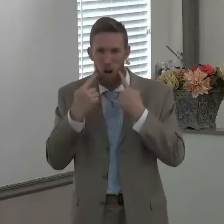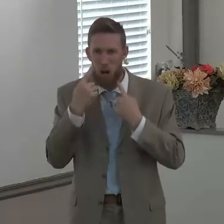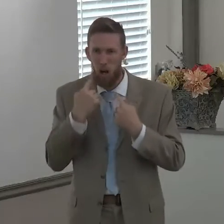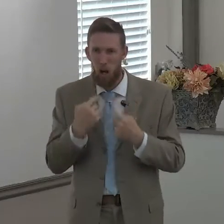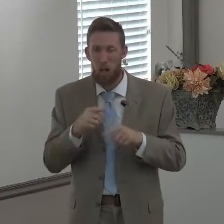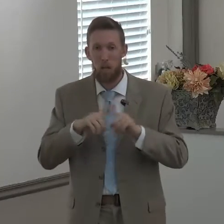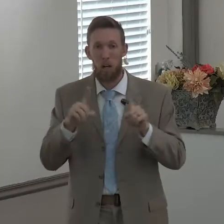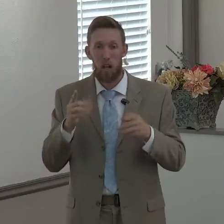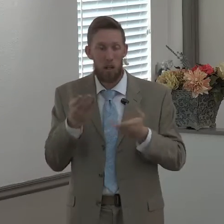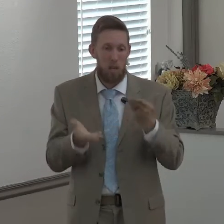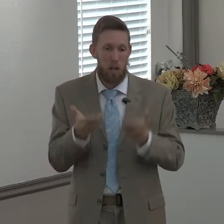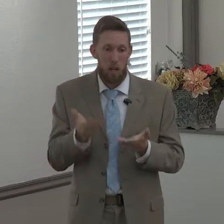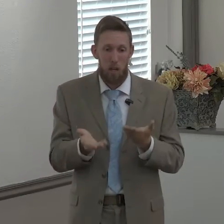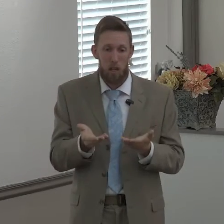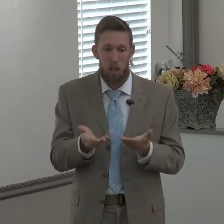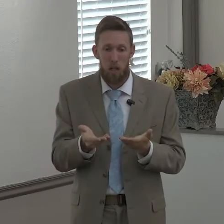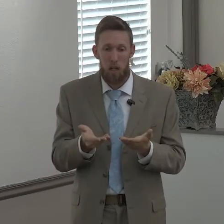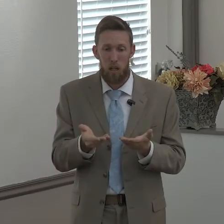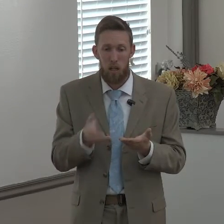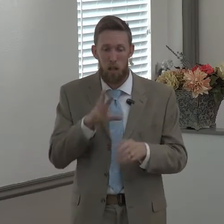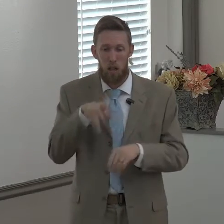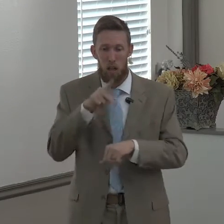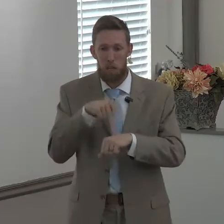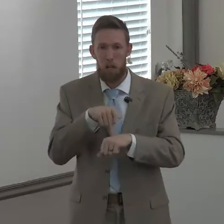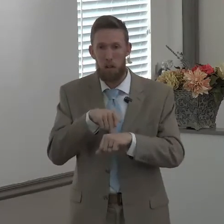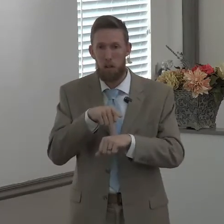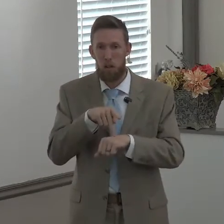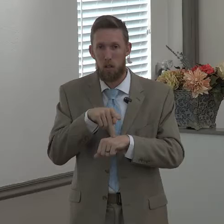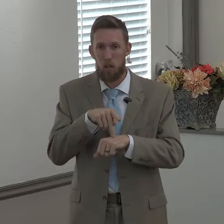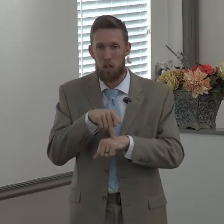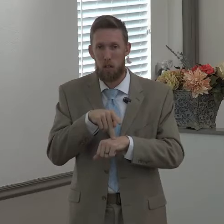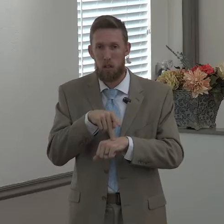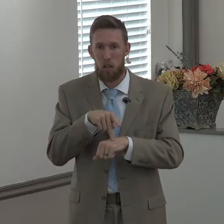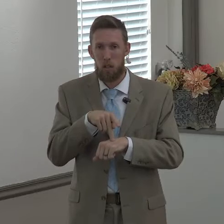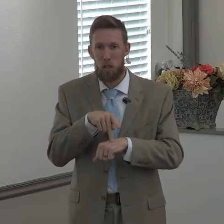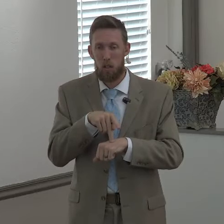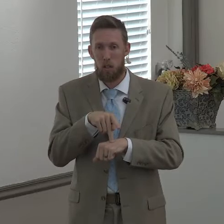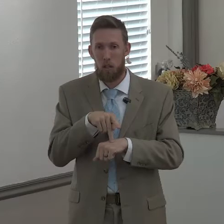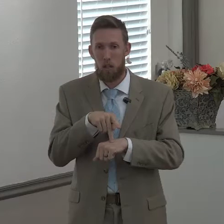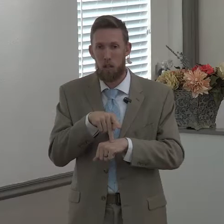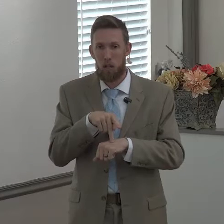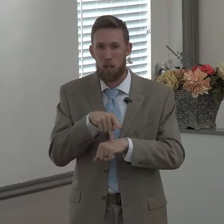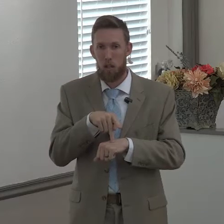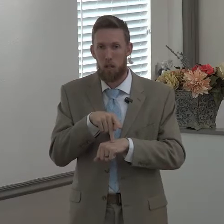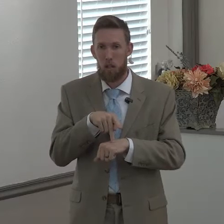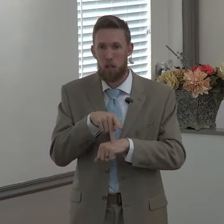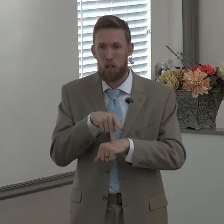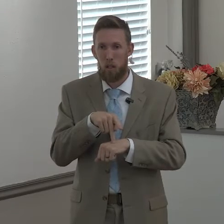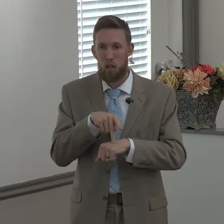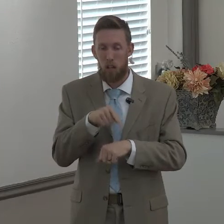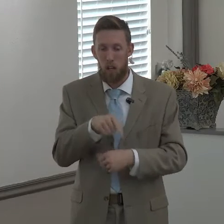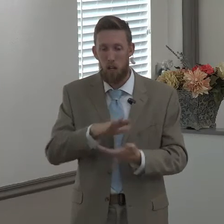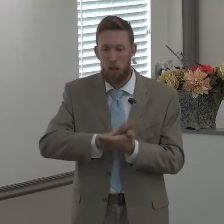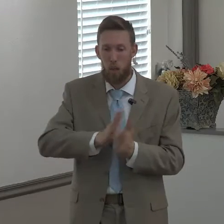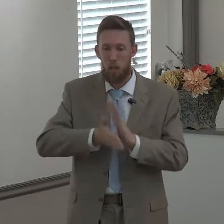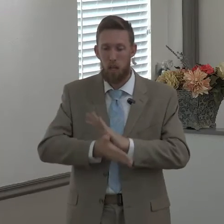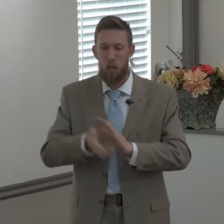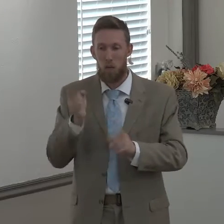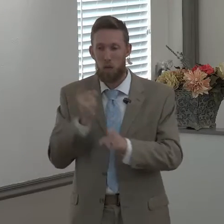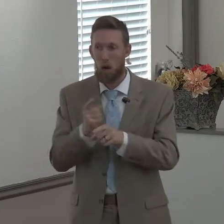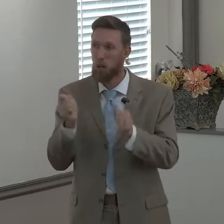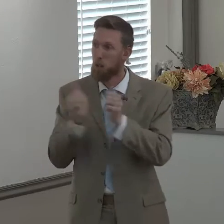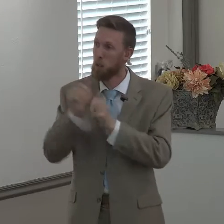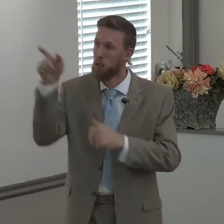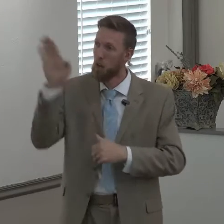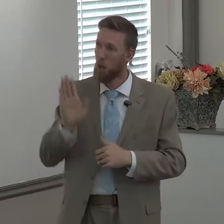Now, you weep bitterly, but that isn't repentance. That's just weeping bitterly. But it could very well